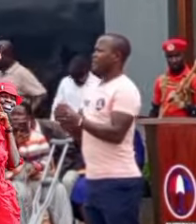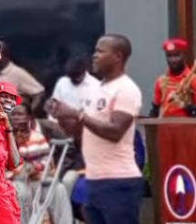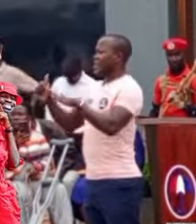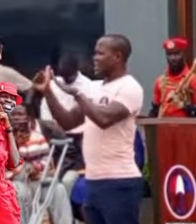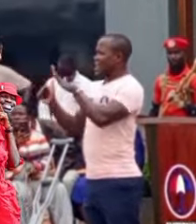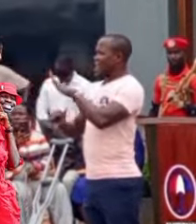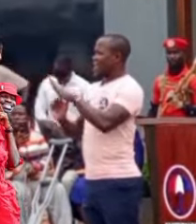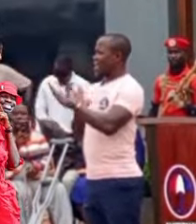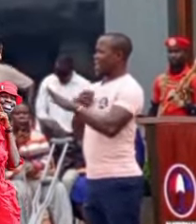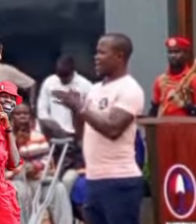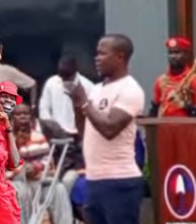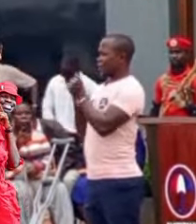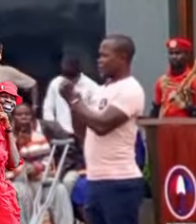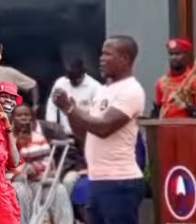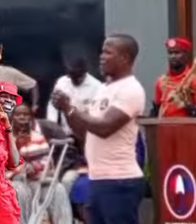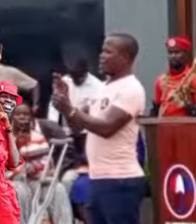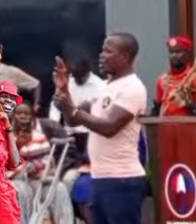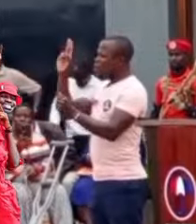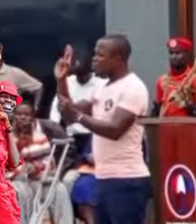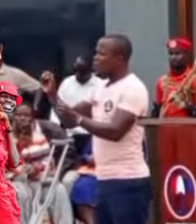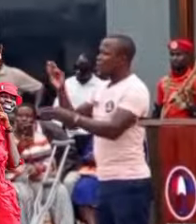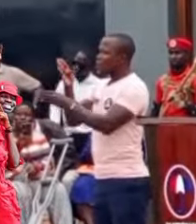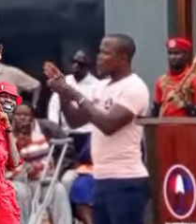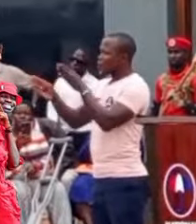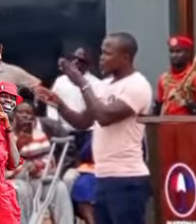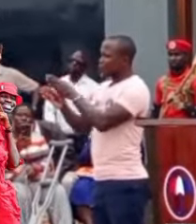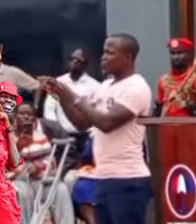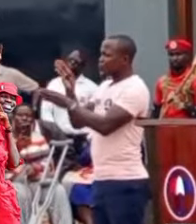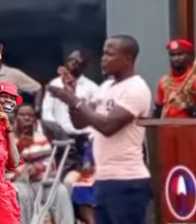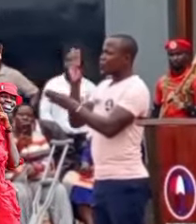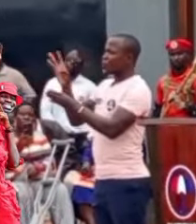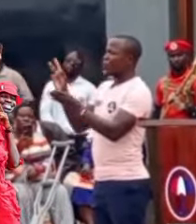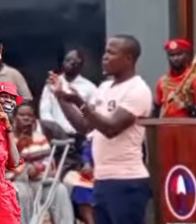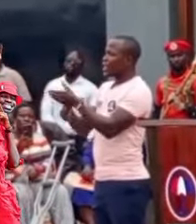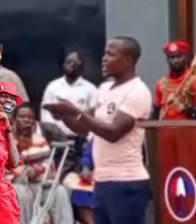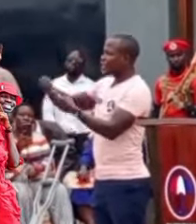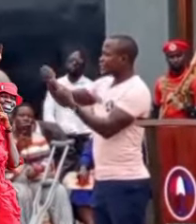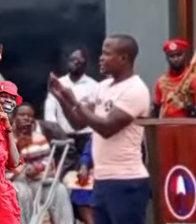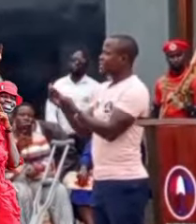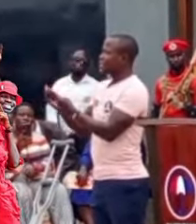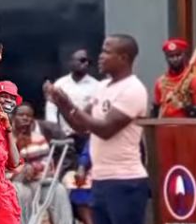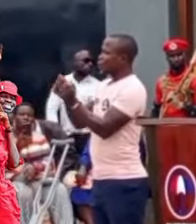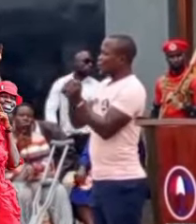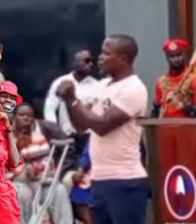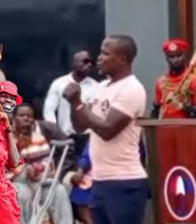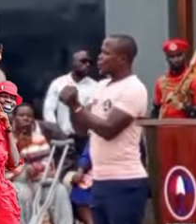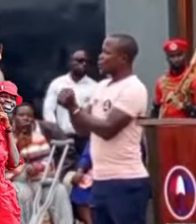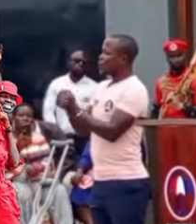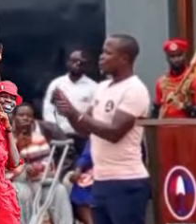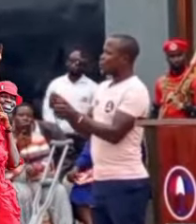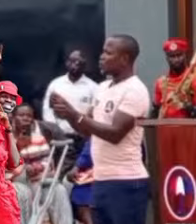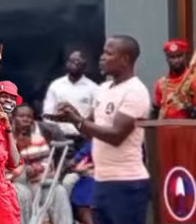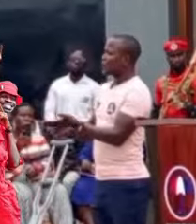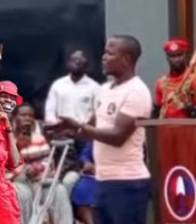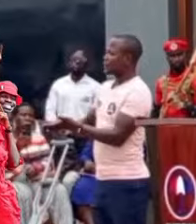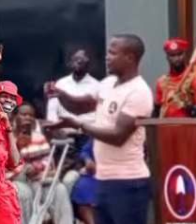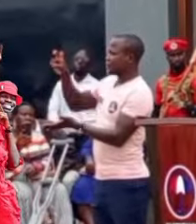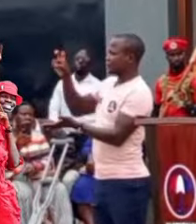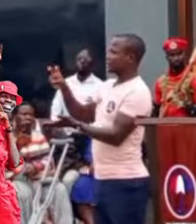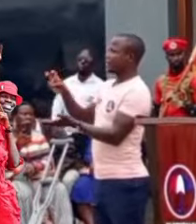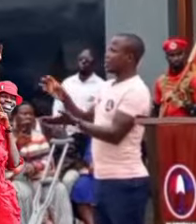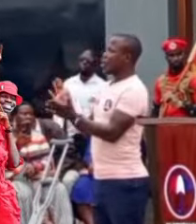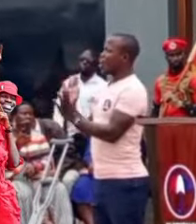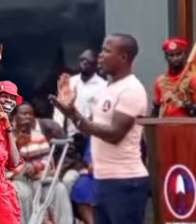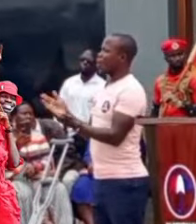enough. Under our leadership, no building should get a license when it has not considered ramps or